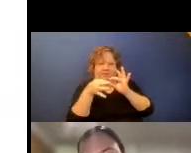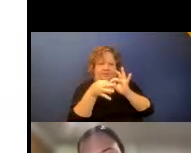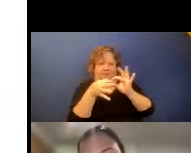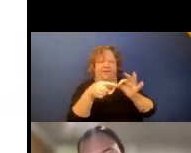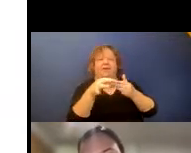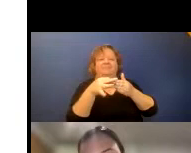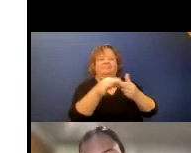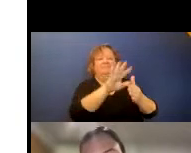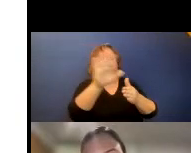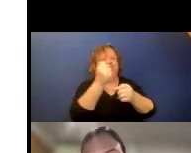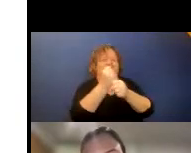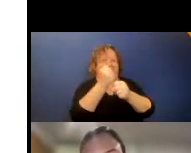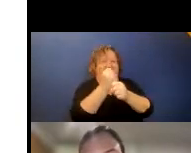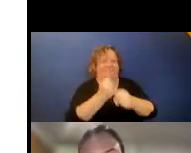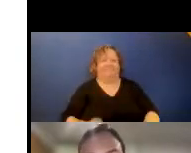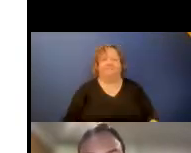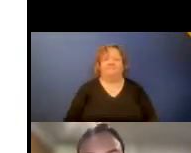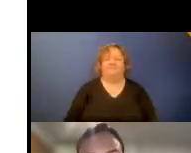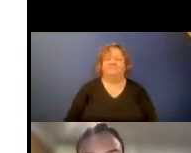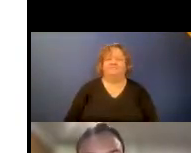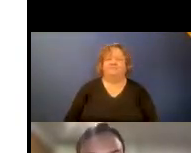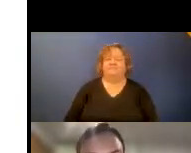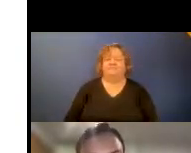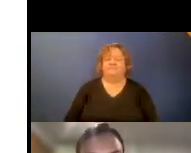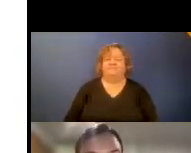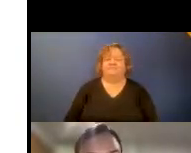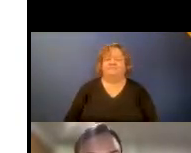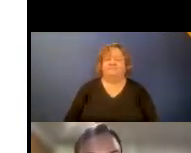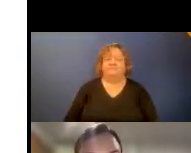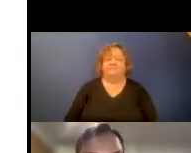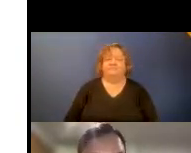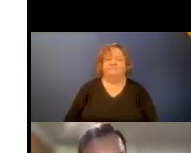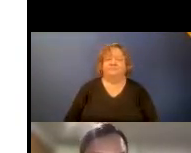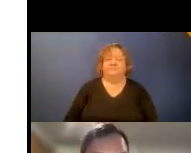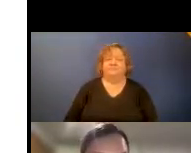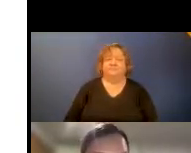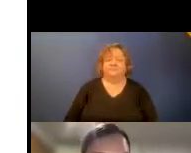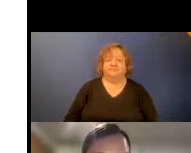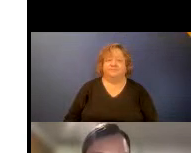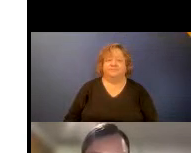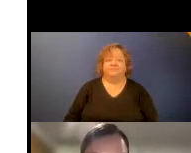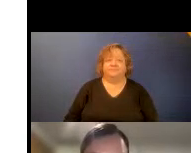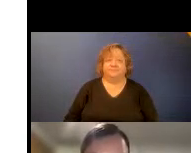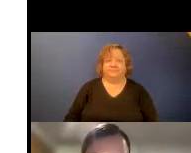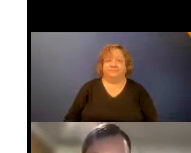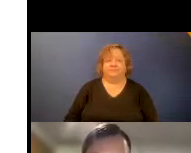well. Okay, moving right along. Next slide, please.